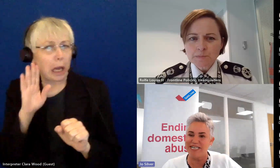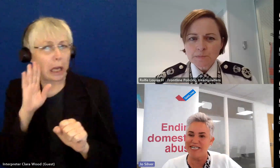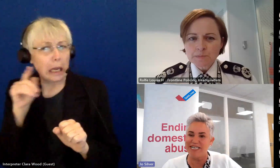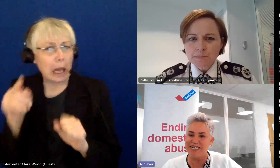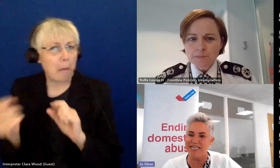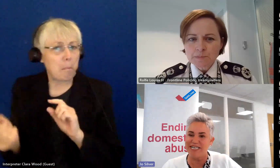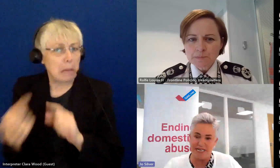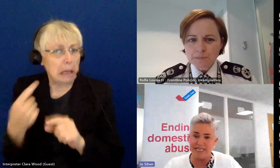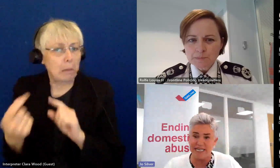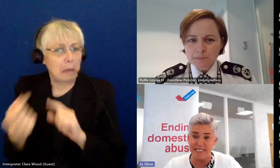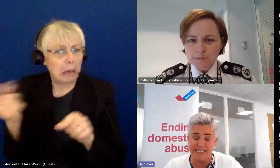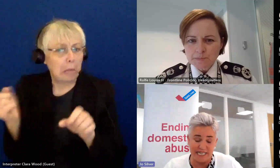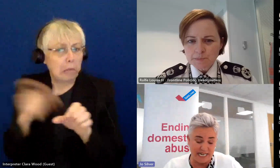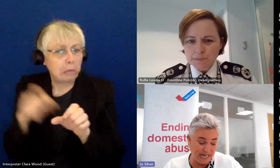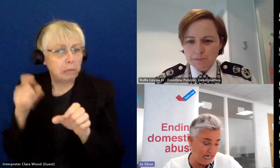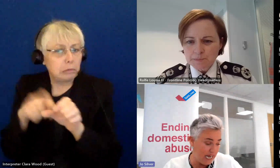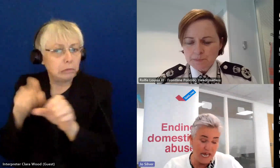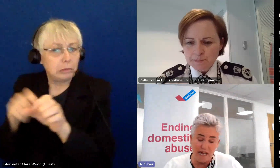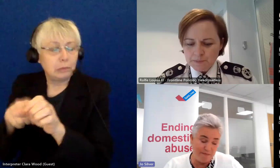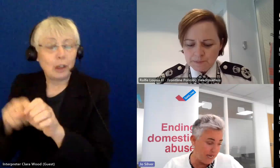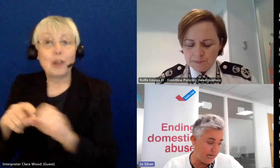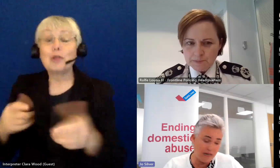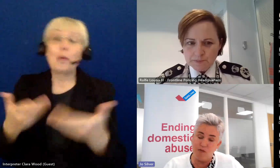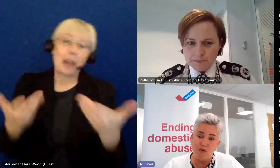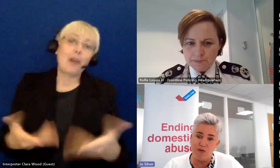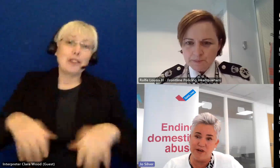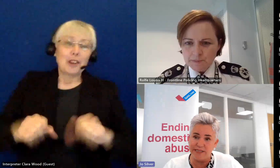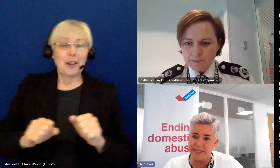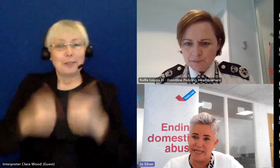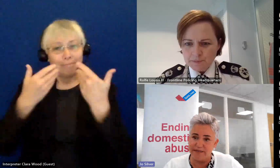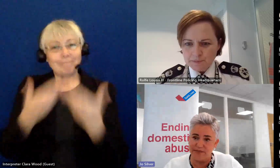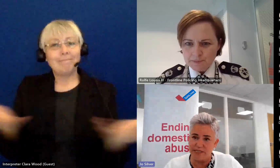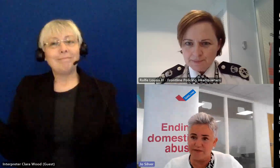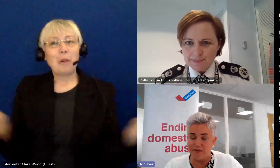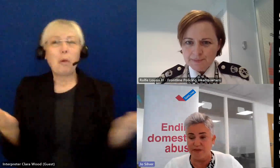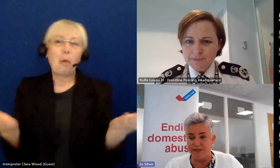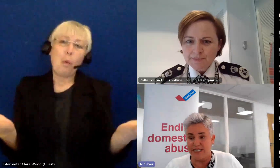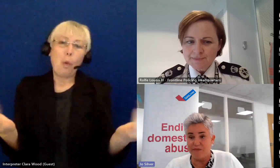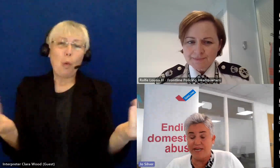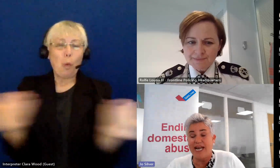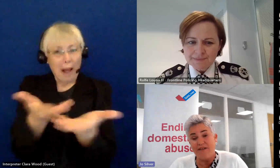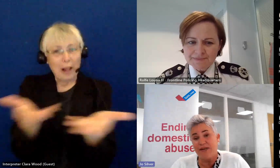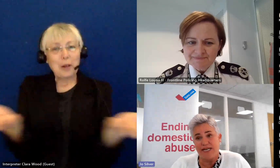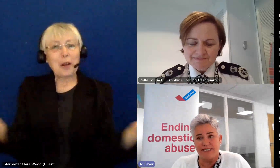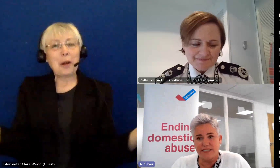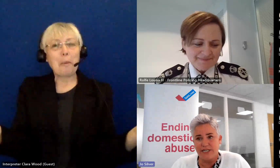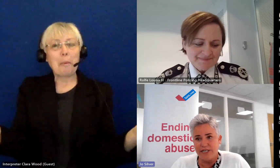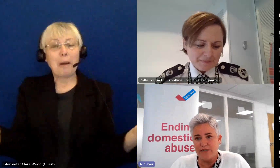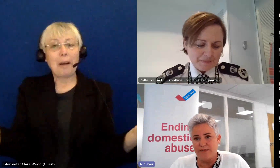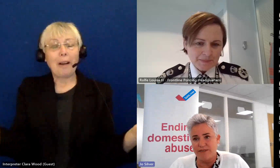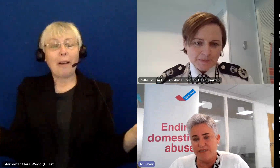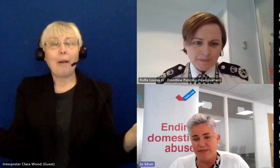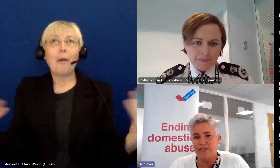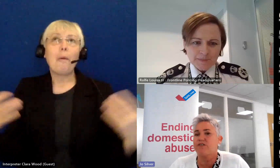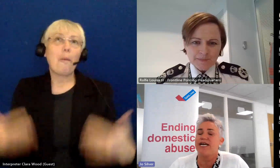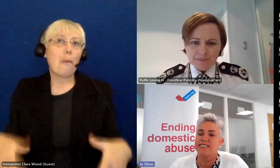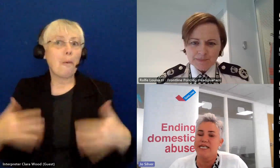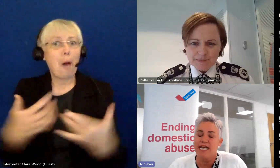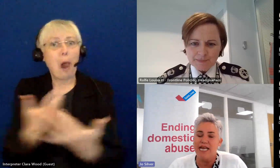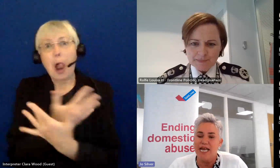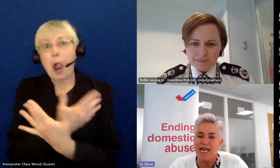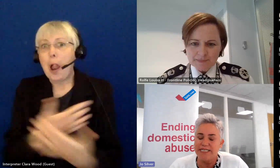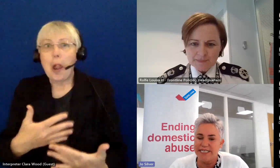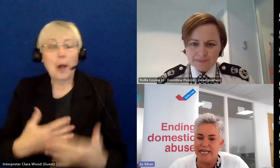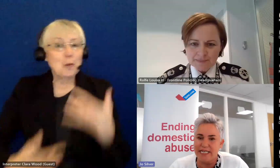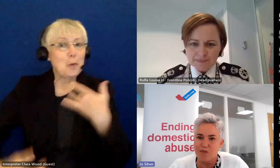coming into the virtual lobby. I'd like to say a big warm welcome to everybody. We have had a huge amount of